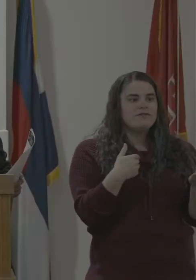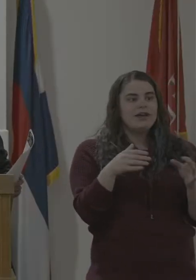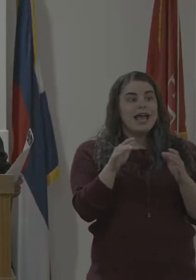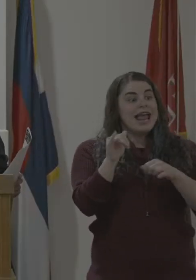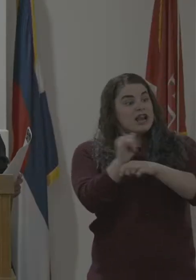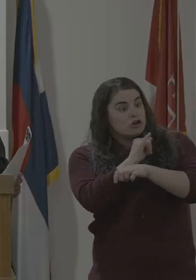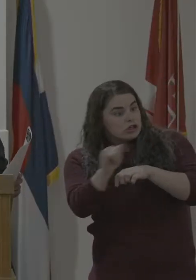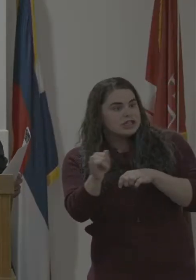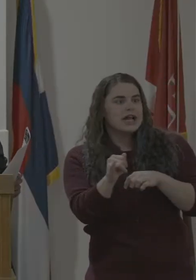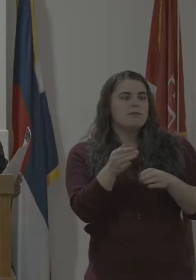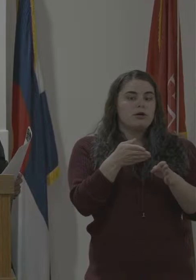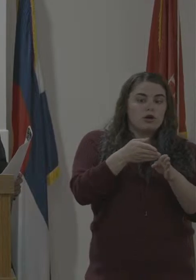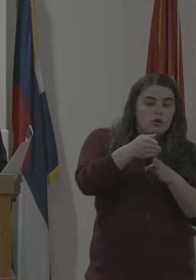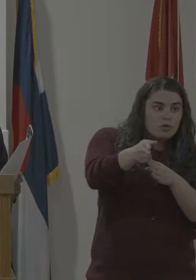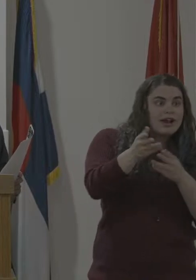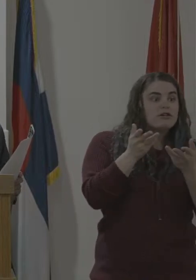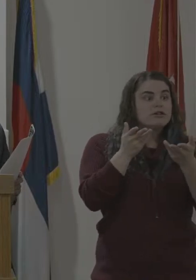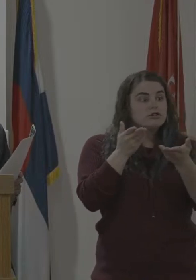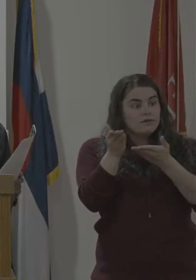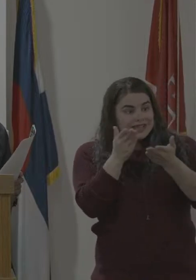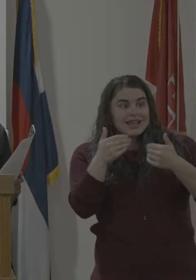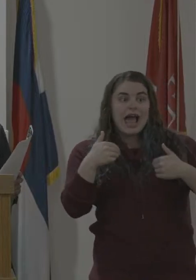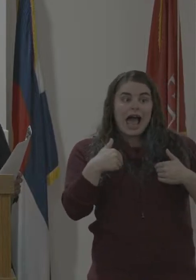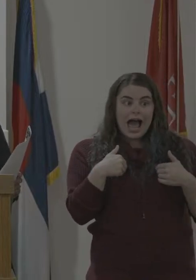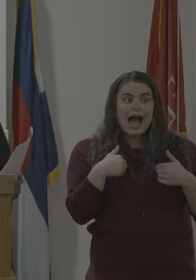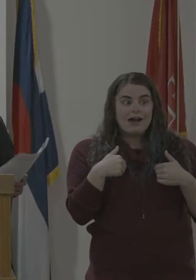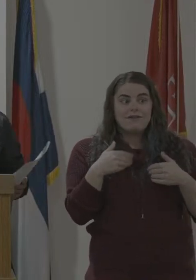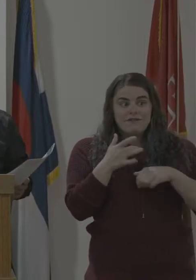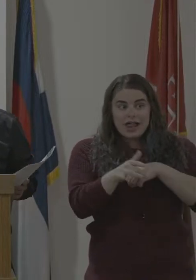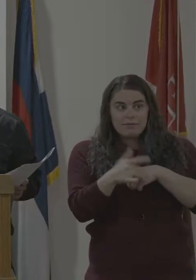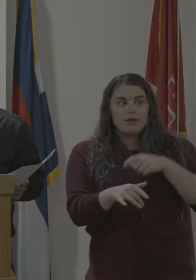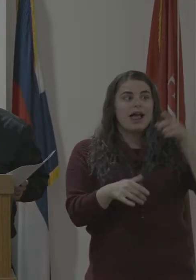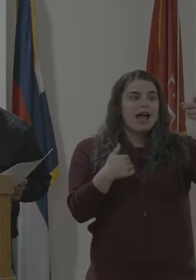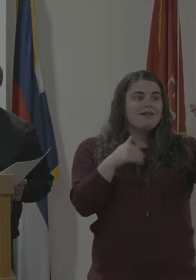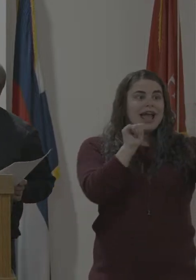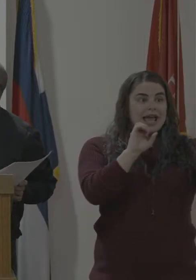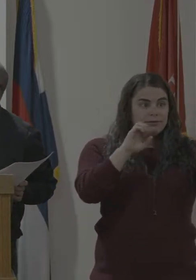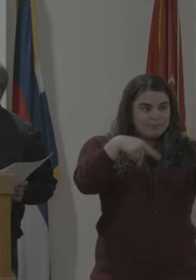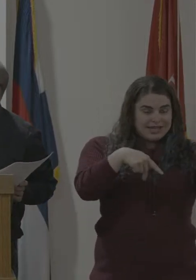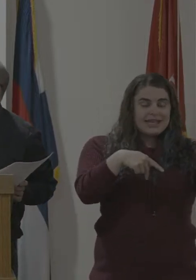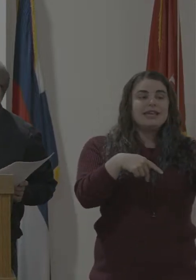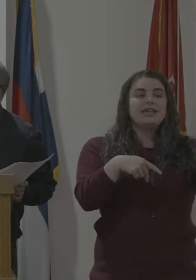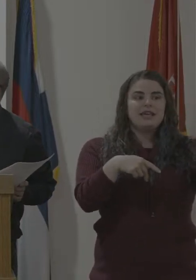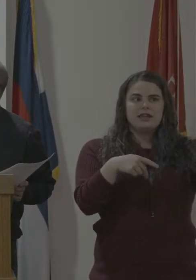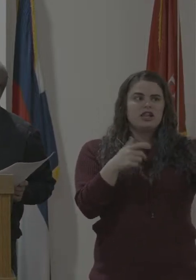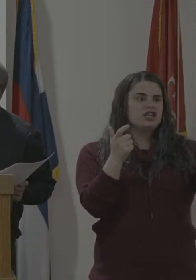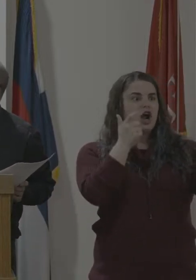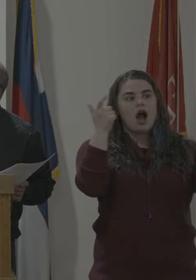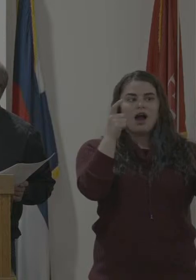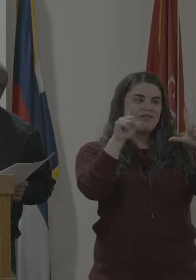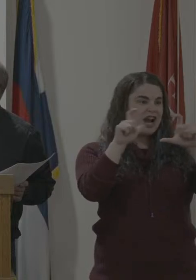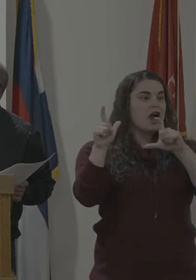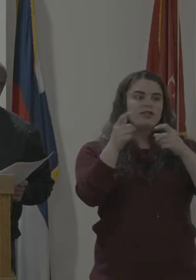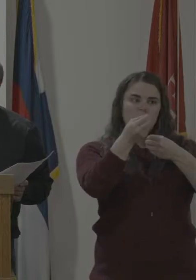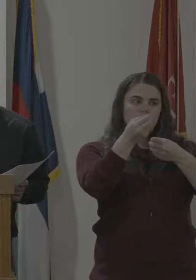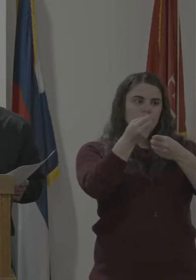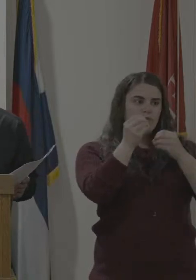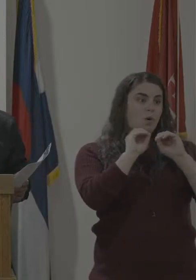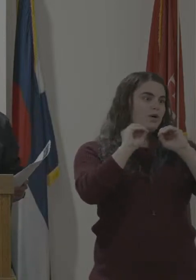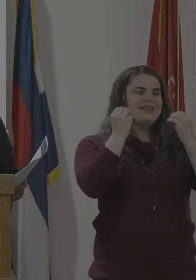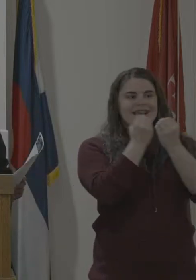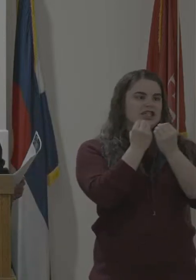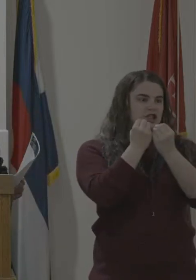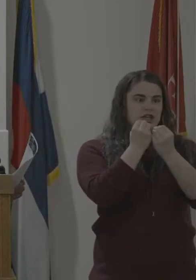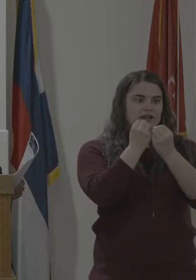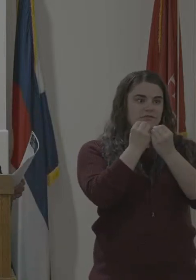here. We have ASMP over here, which is the American Society for Media Photographers, the largest photography organization in the country. So if you're looking